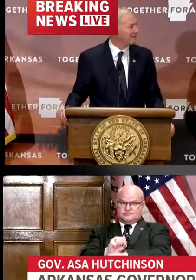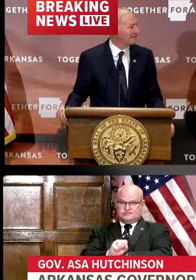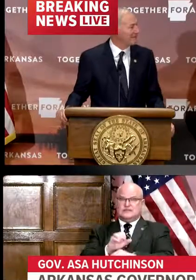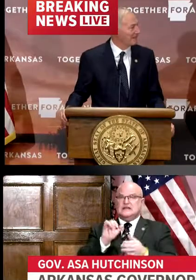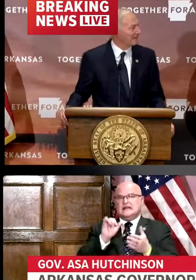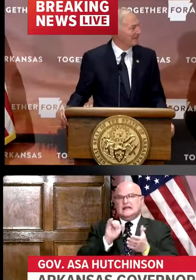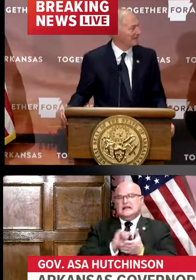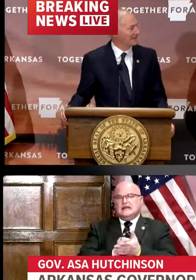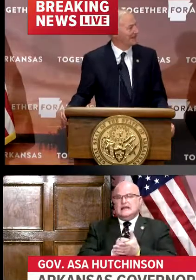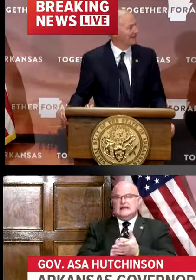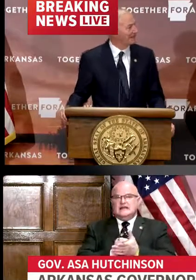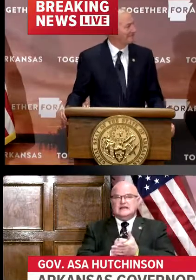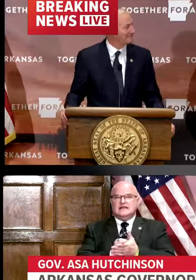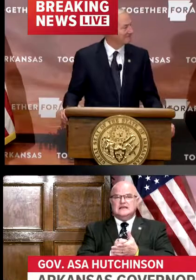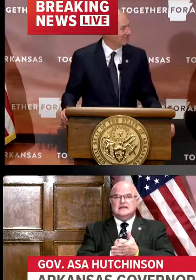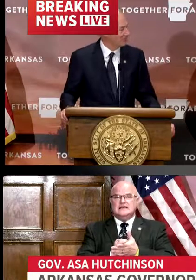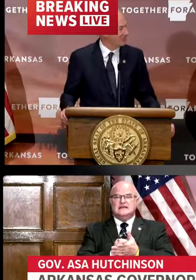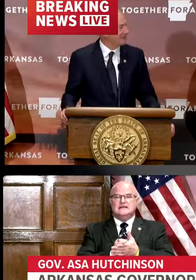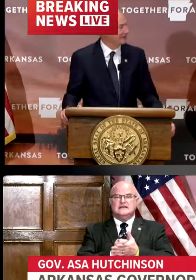that